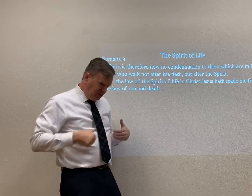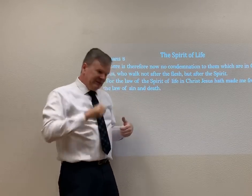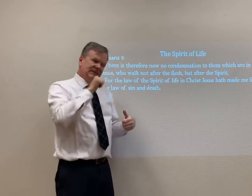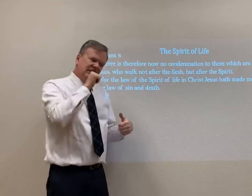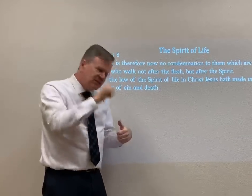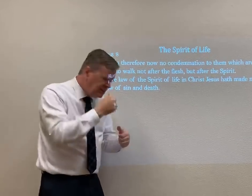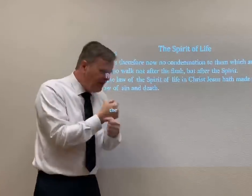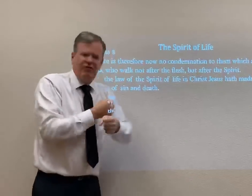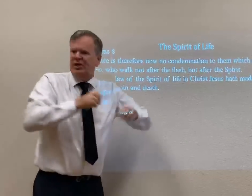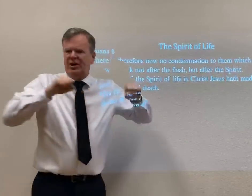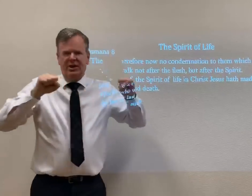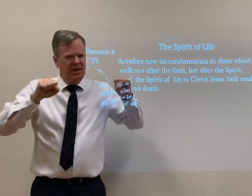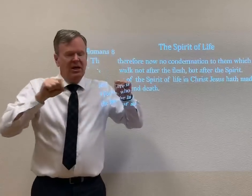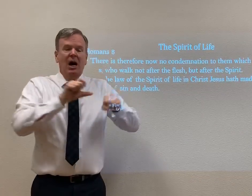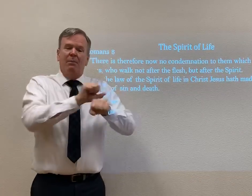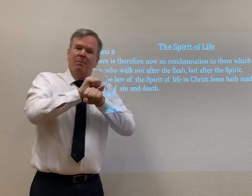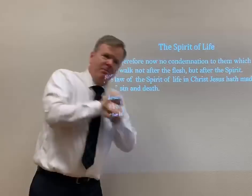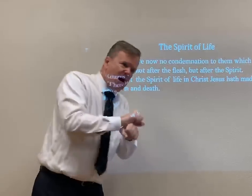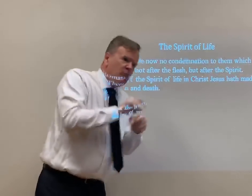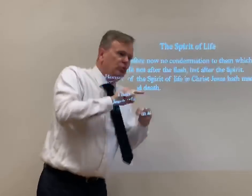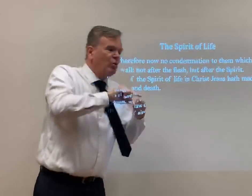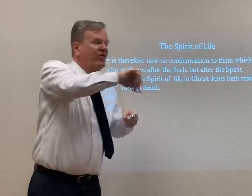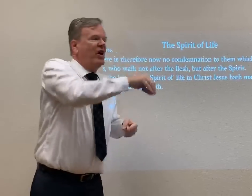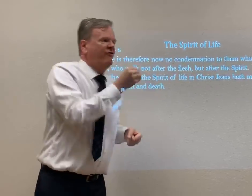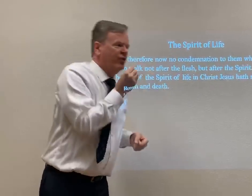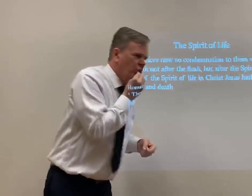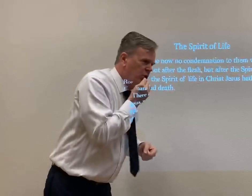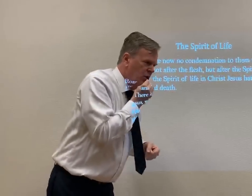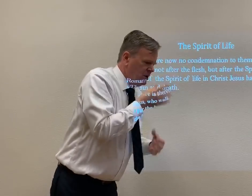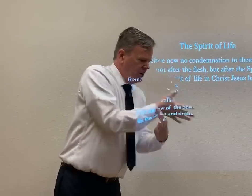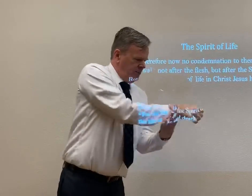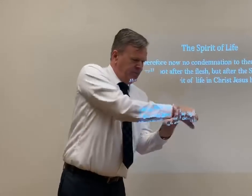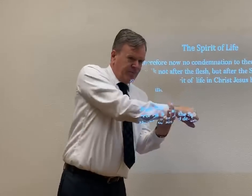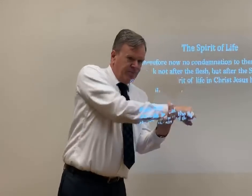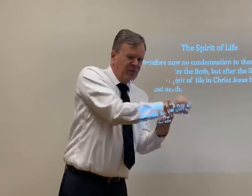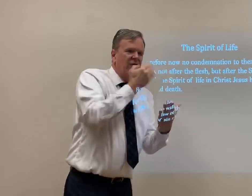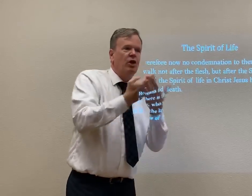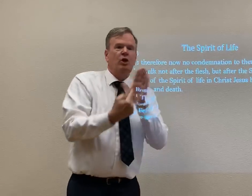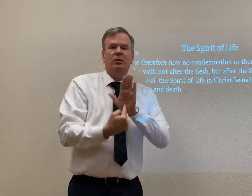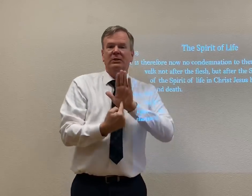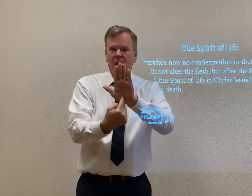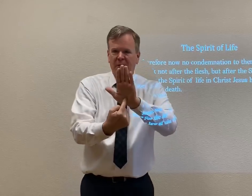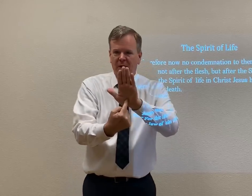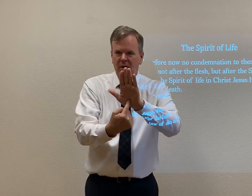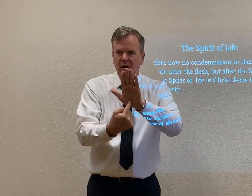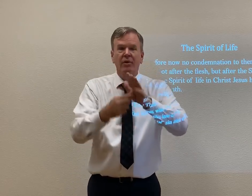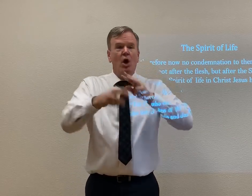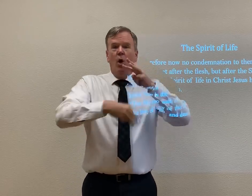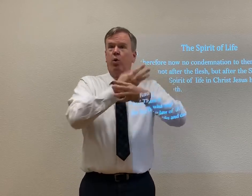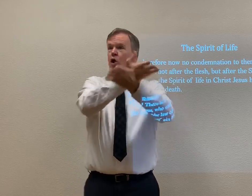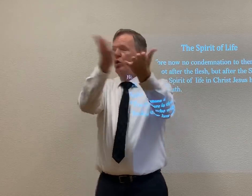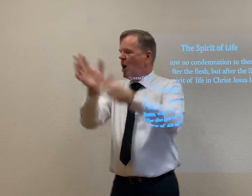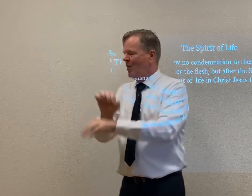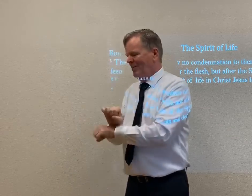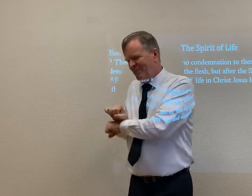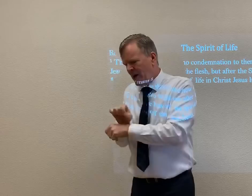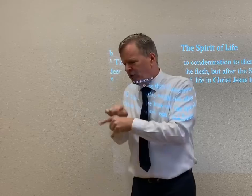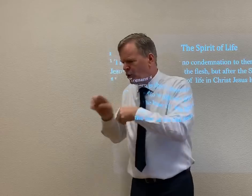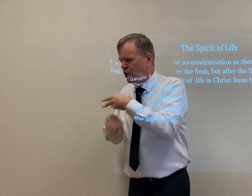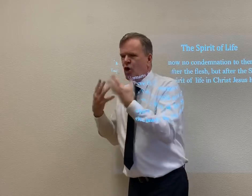So just like the monkey is not going to be free, and the monkey is going to be bound because of his desire of that food. And I like that illustration, so that we, you